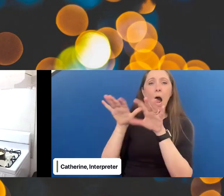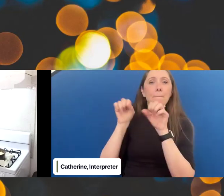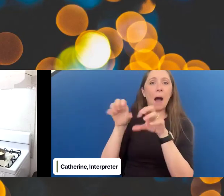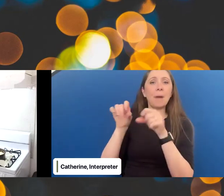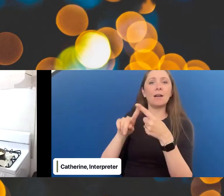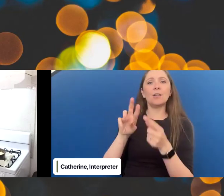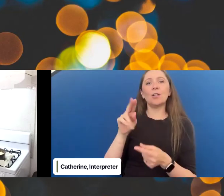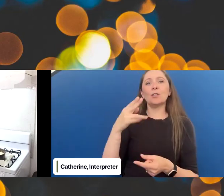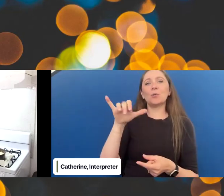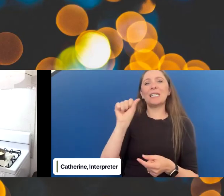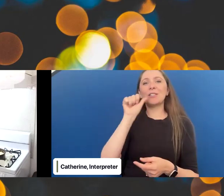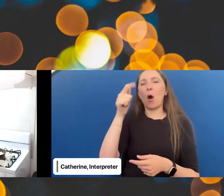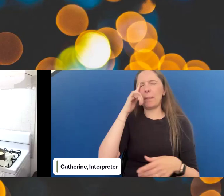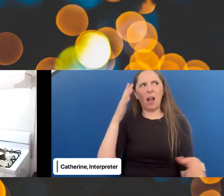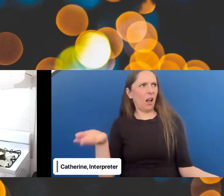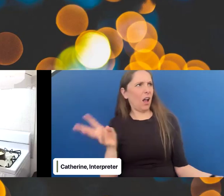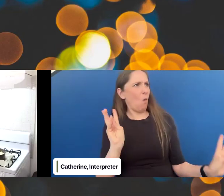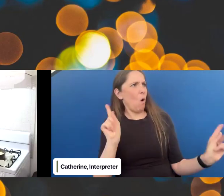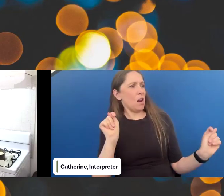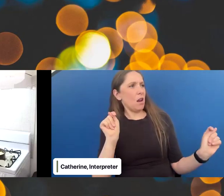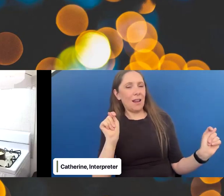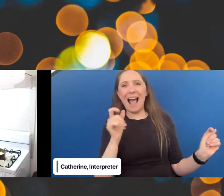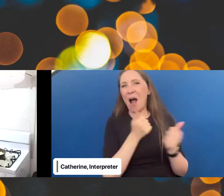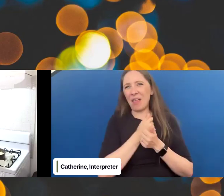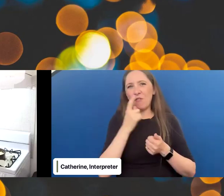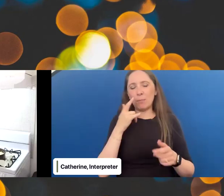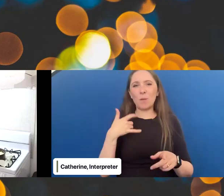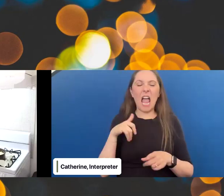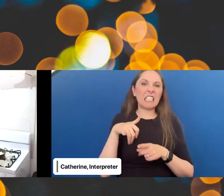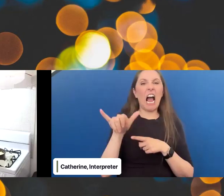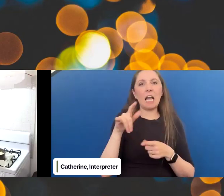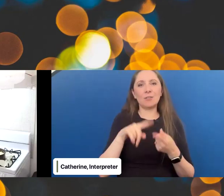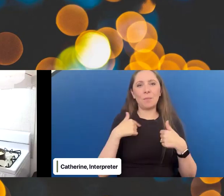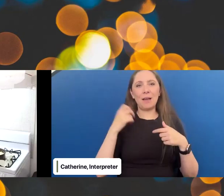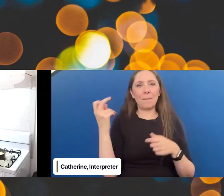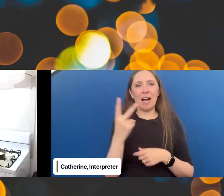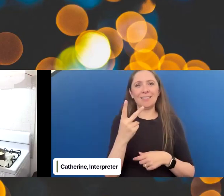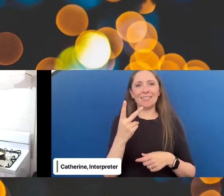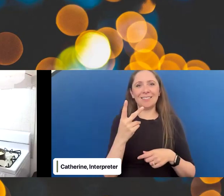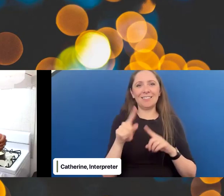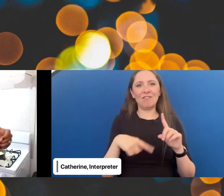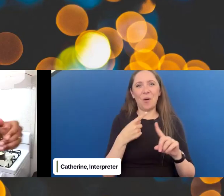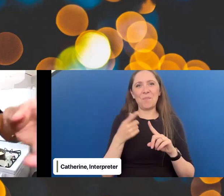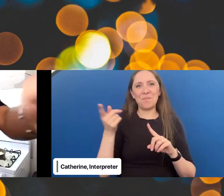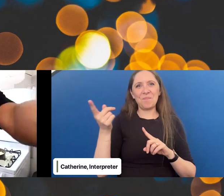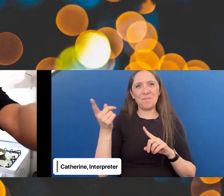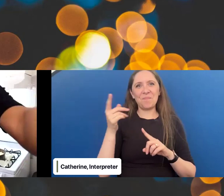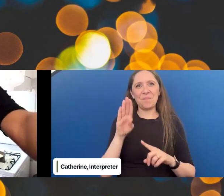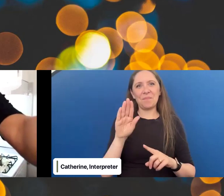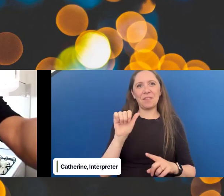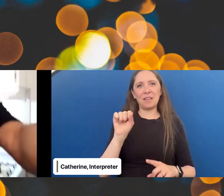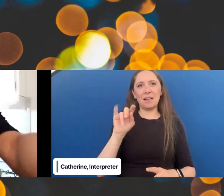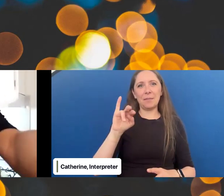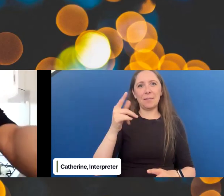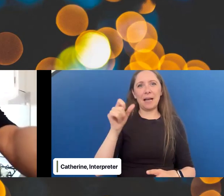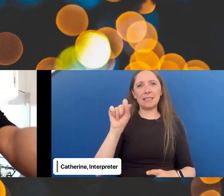know what's going on. Because I'd love for him to curse me when we get back, when he gets back. And we're going to hang out because me and Reese